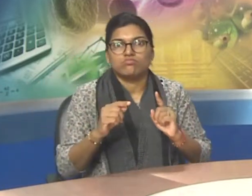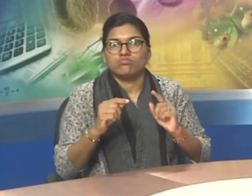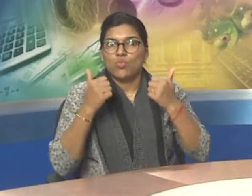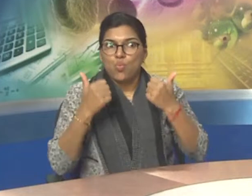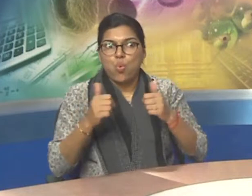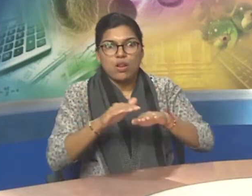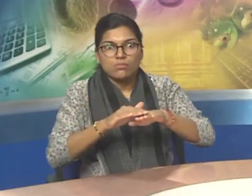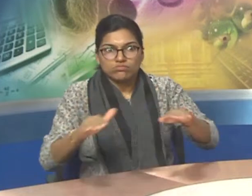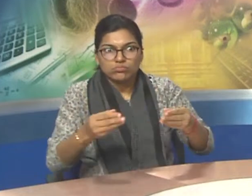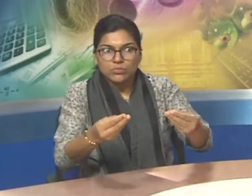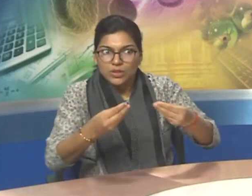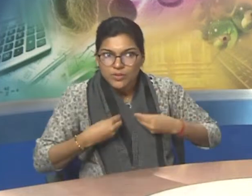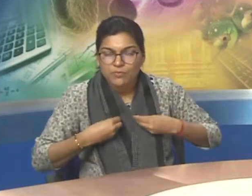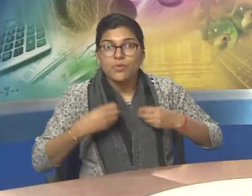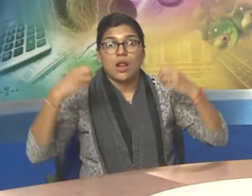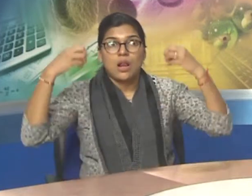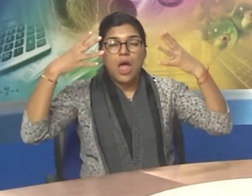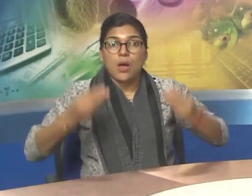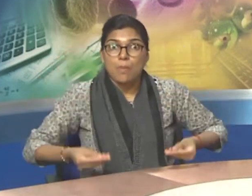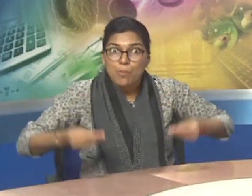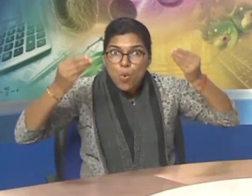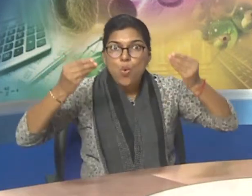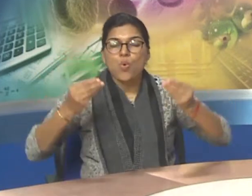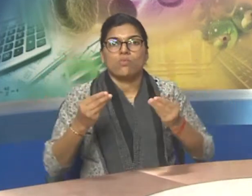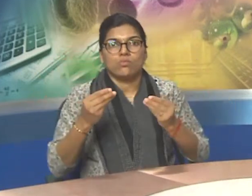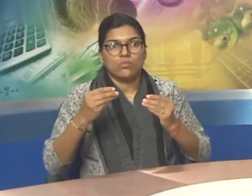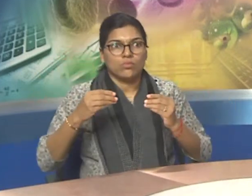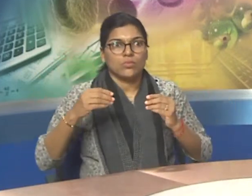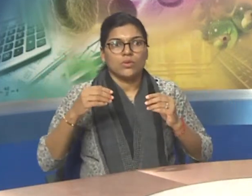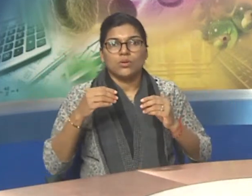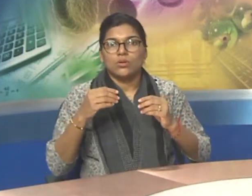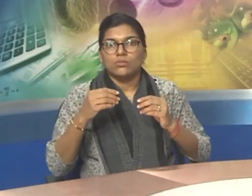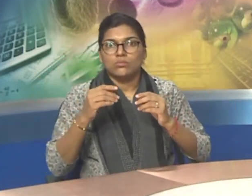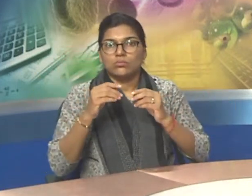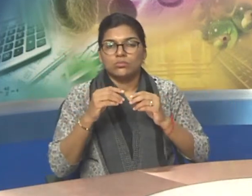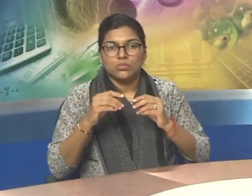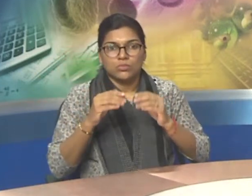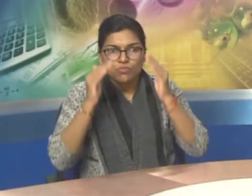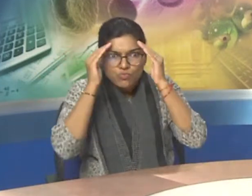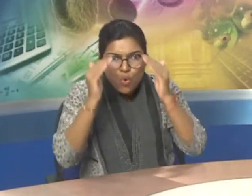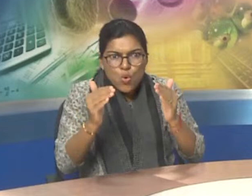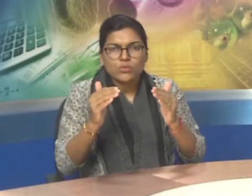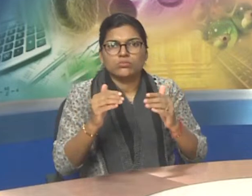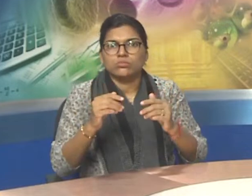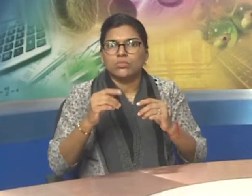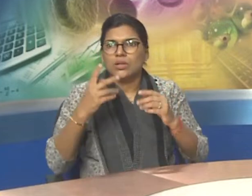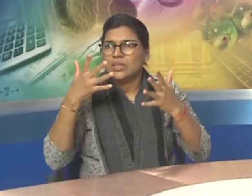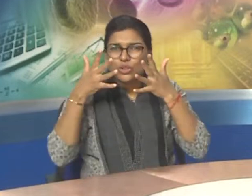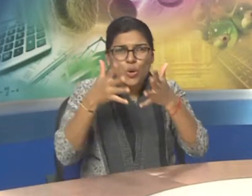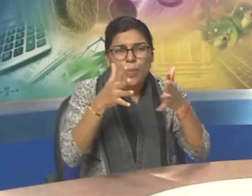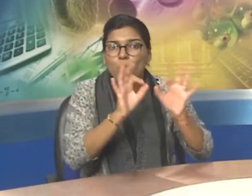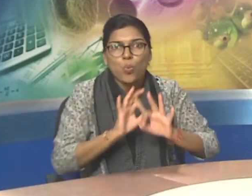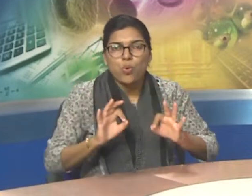sit on the chair, they can keep the book on the table. So furnitures are also required